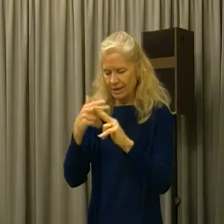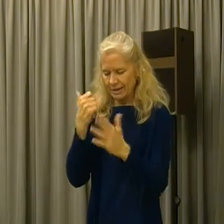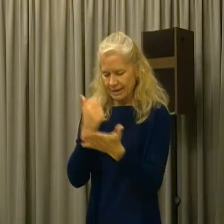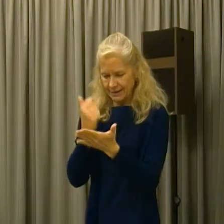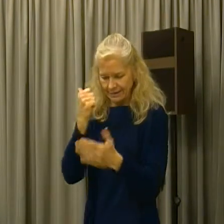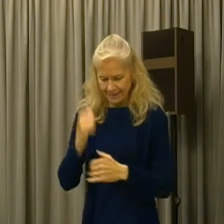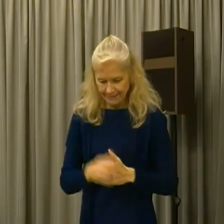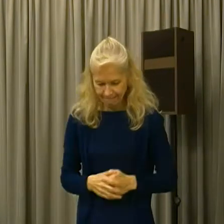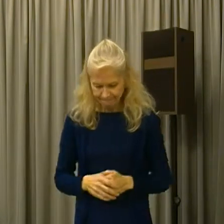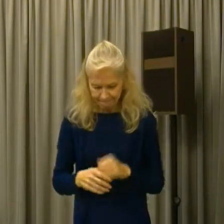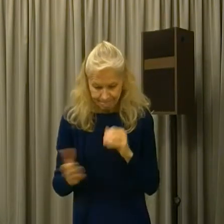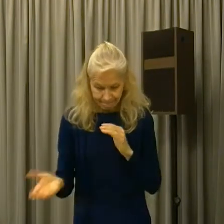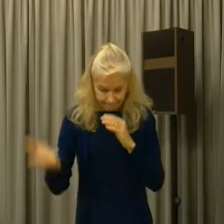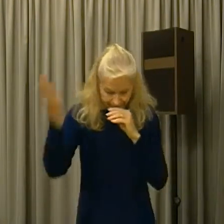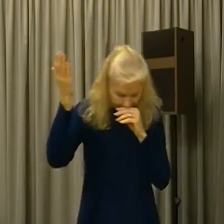song.